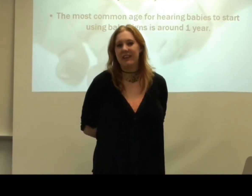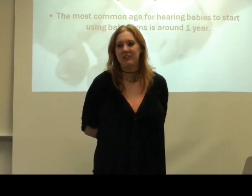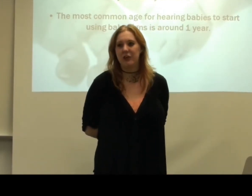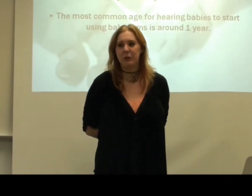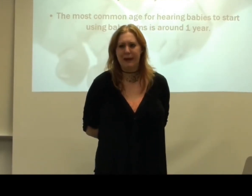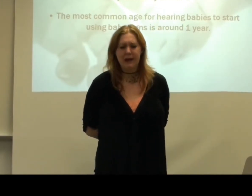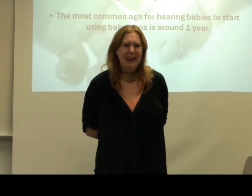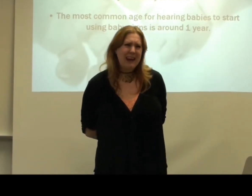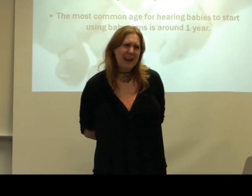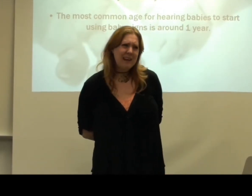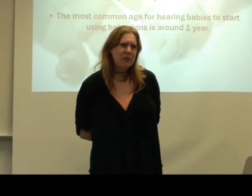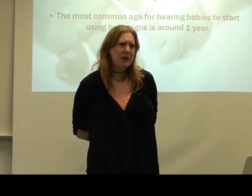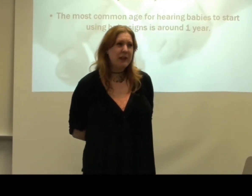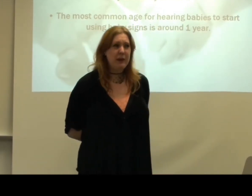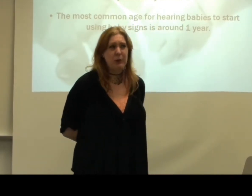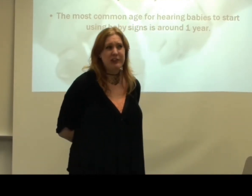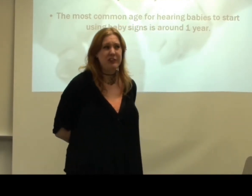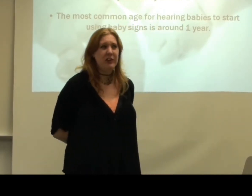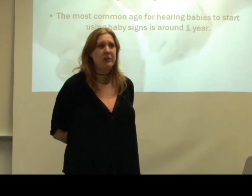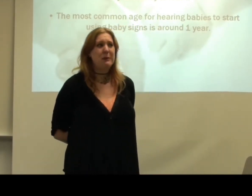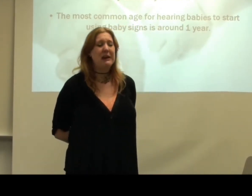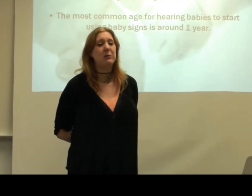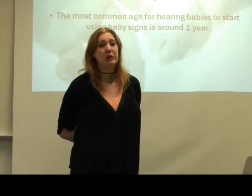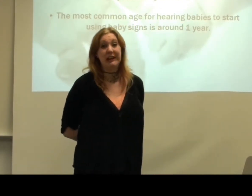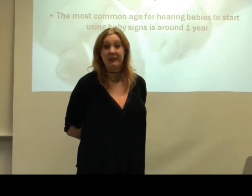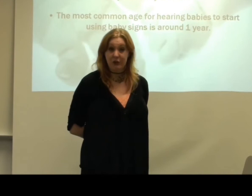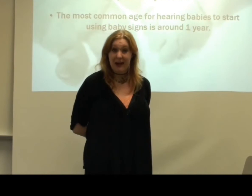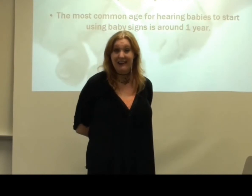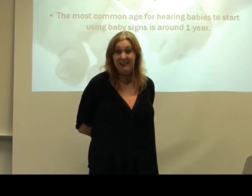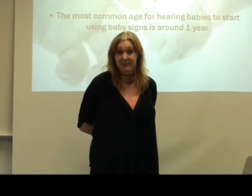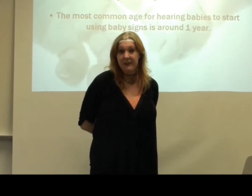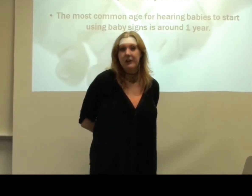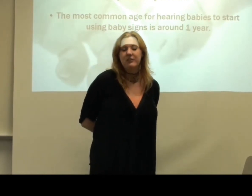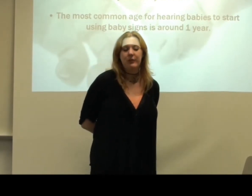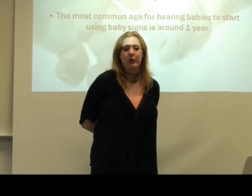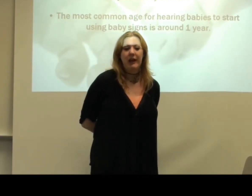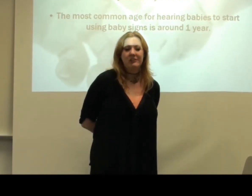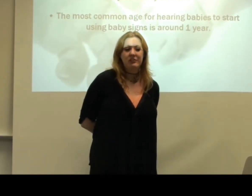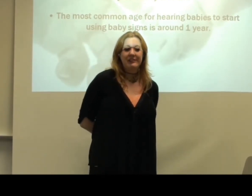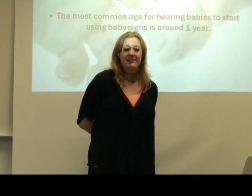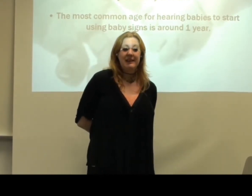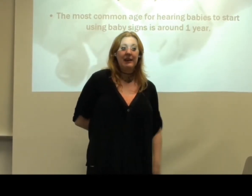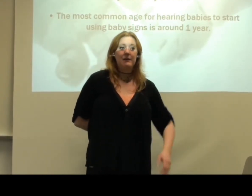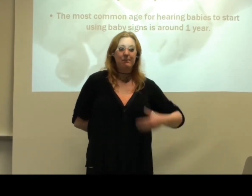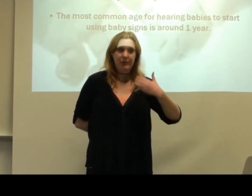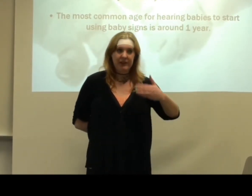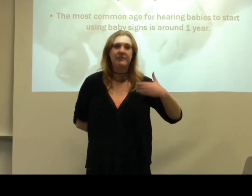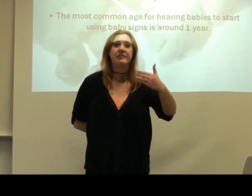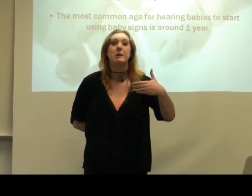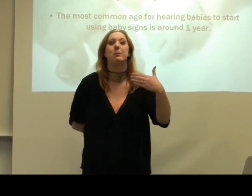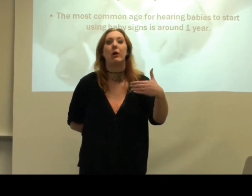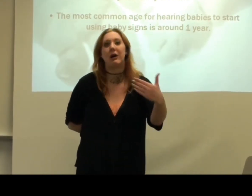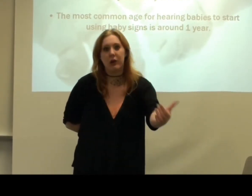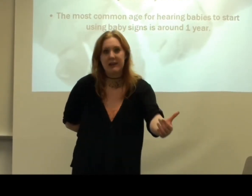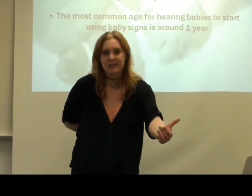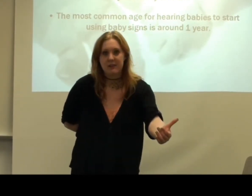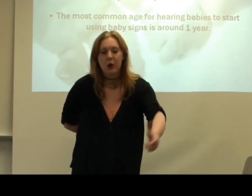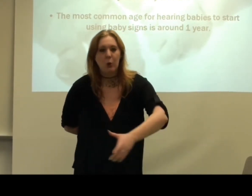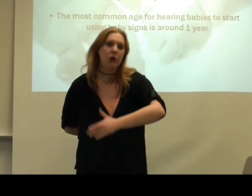they start doing it. And that's when the little ones are starting to become really interactive, so they'll actually see consistent progress. Whereas